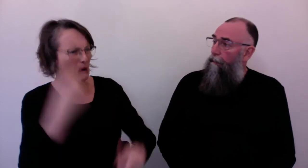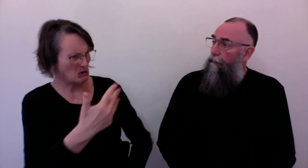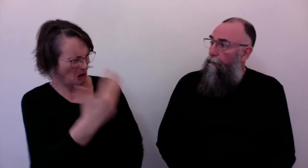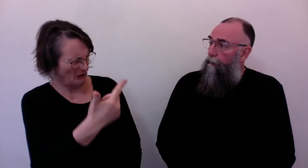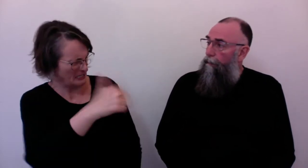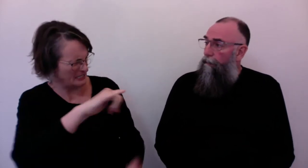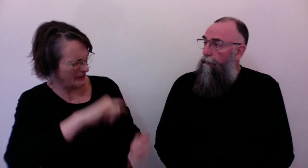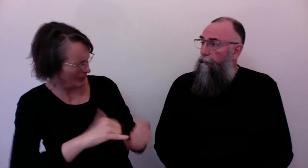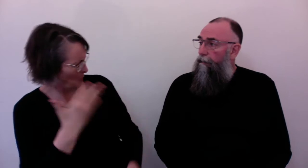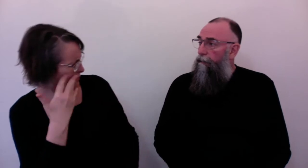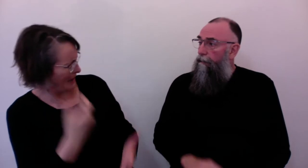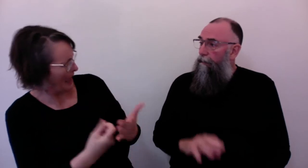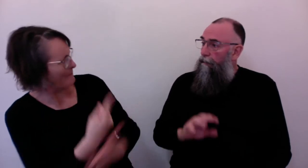I was 18. What's that?